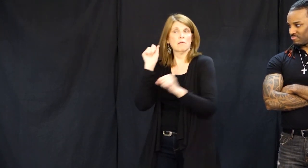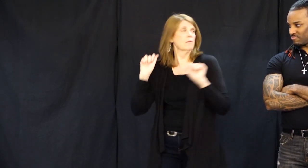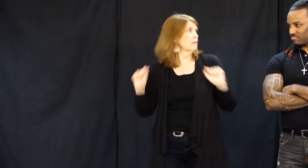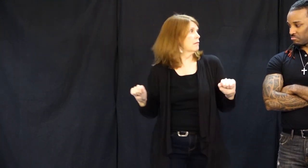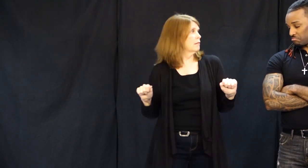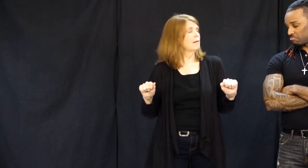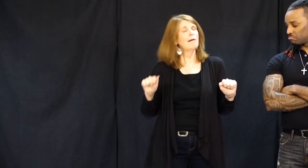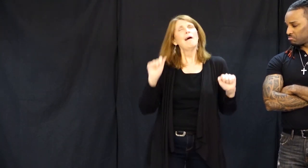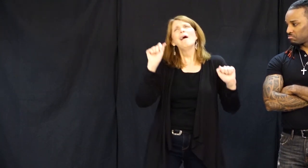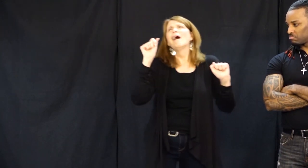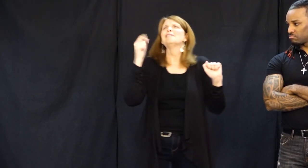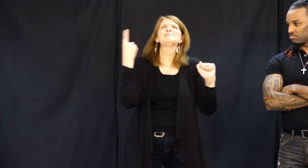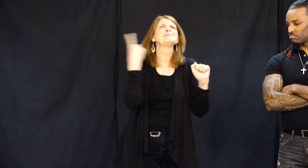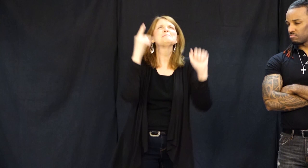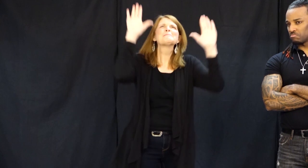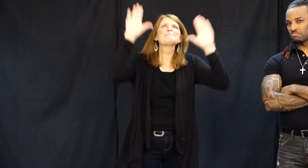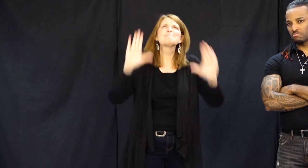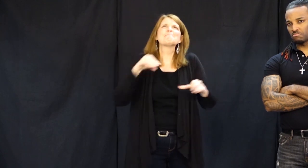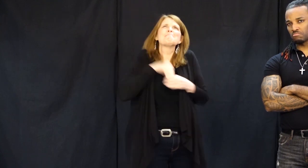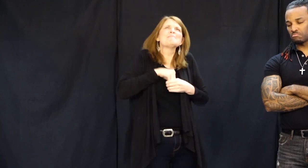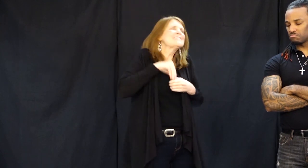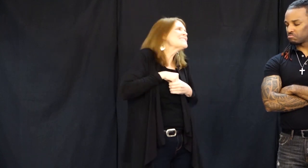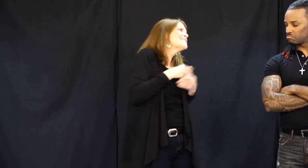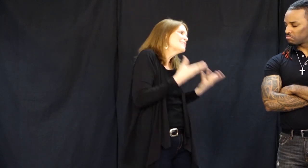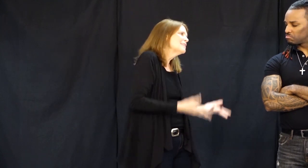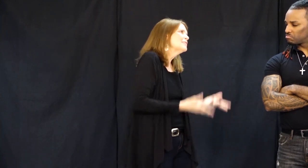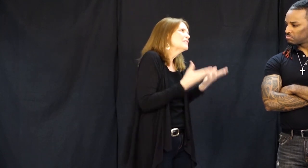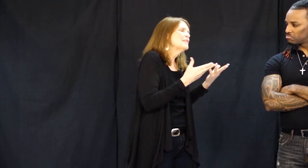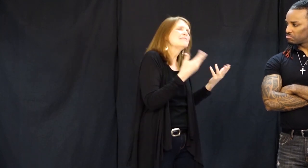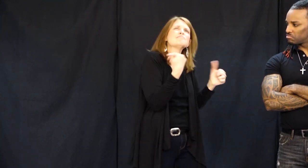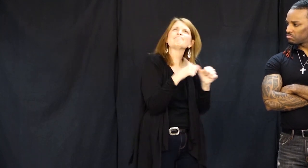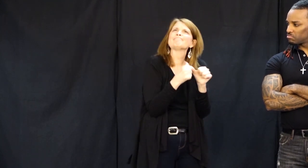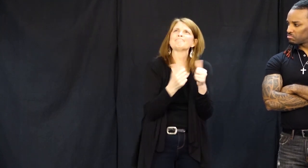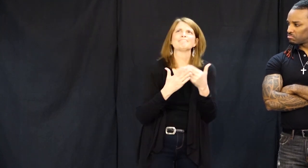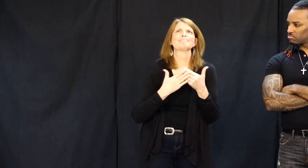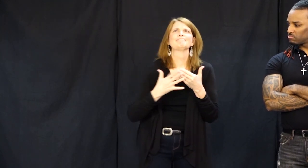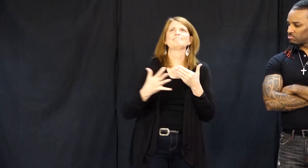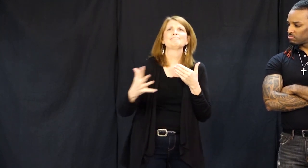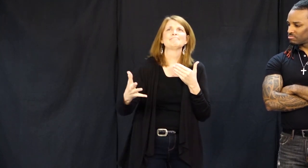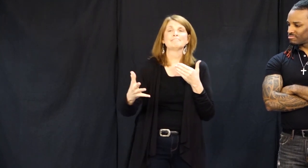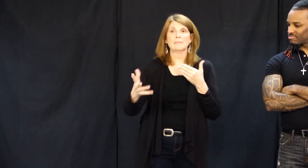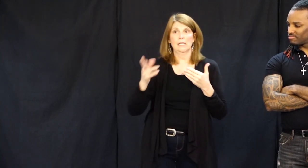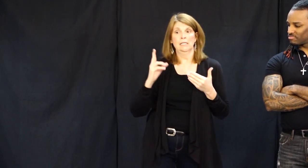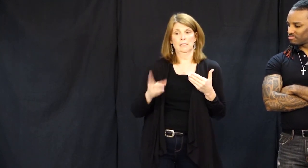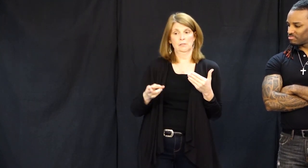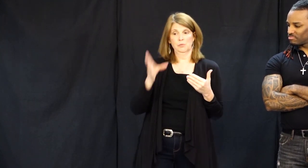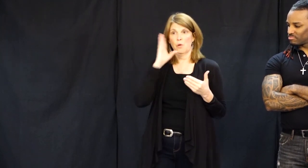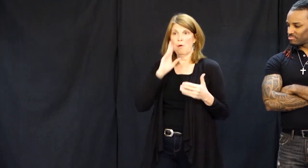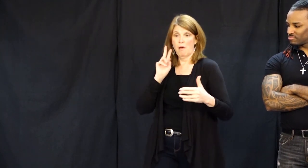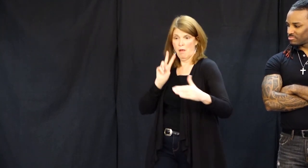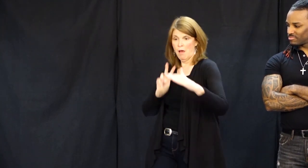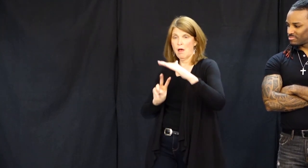greatness lies in you. But remember, from here on in, history has